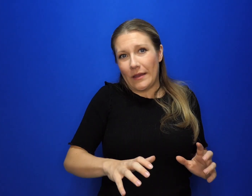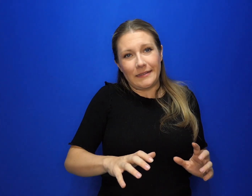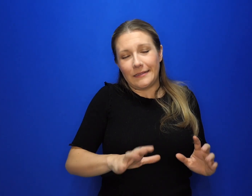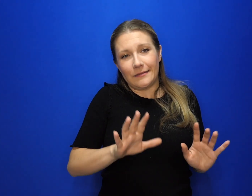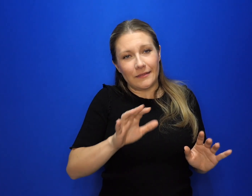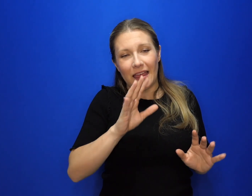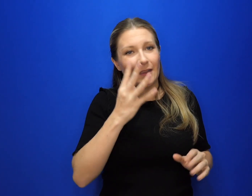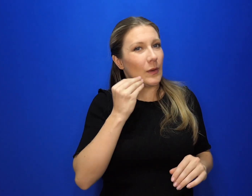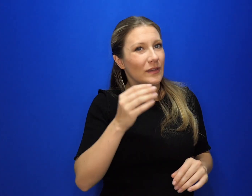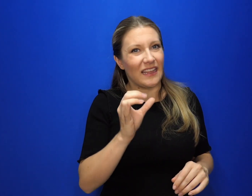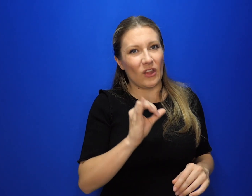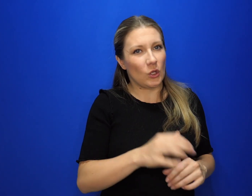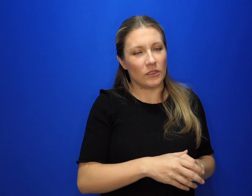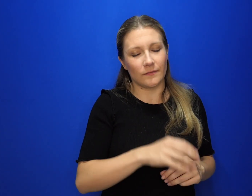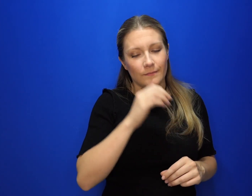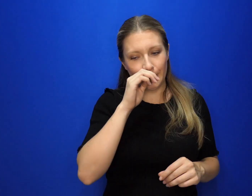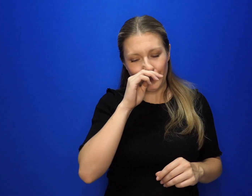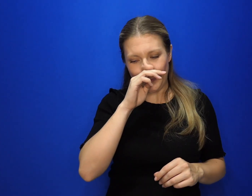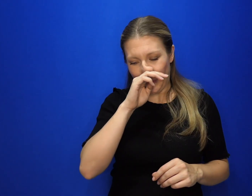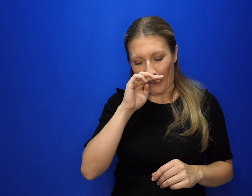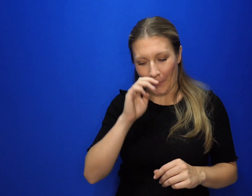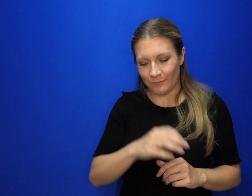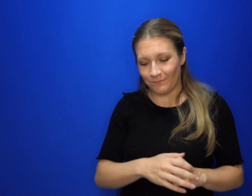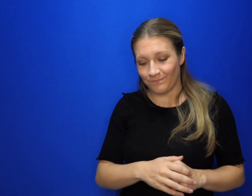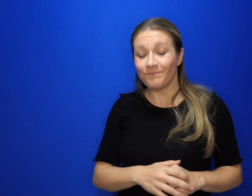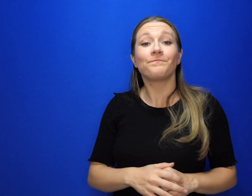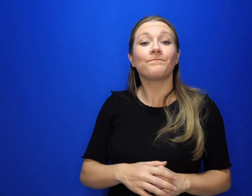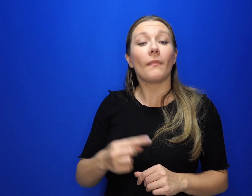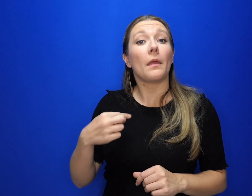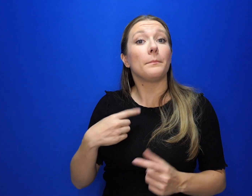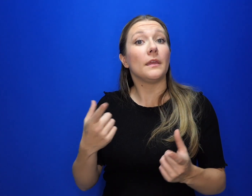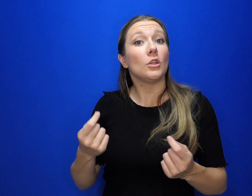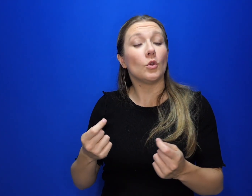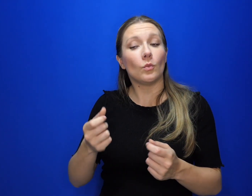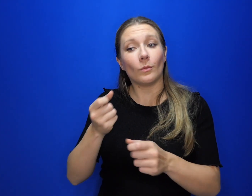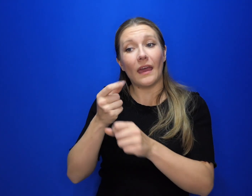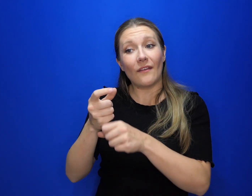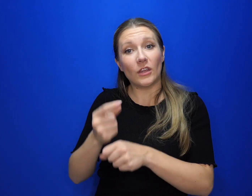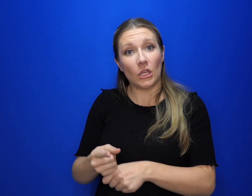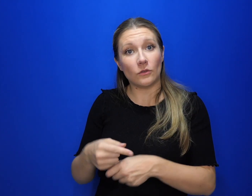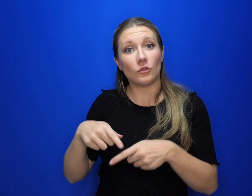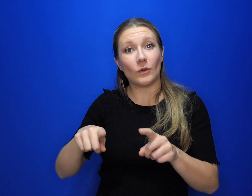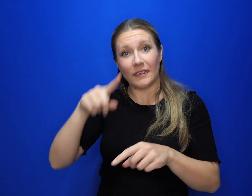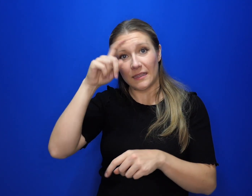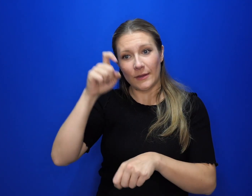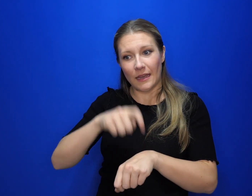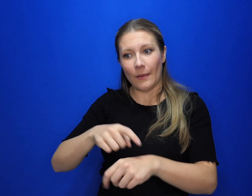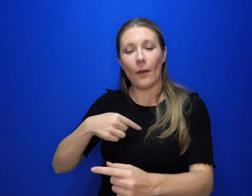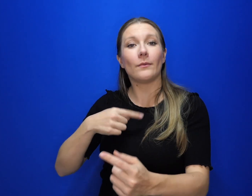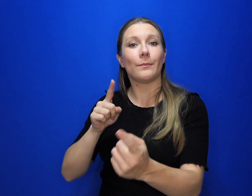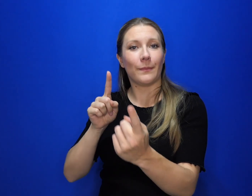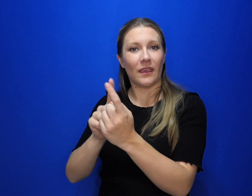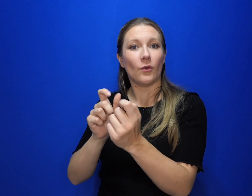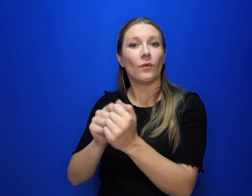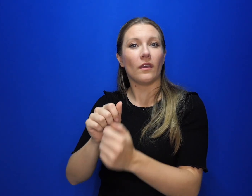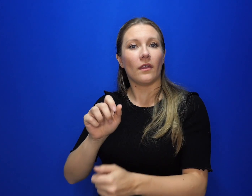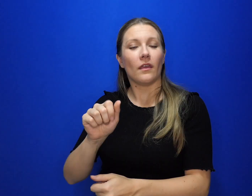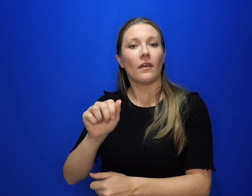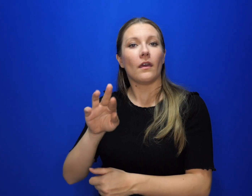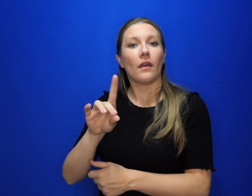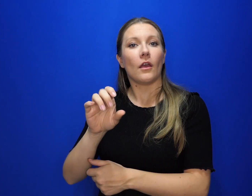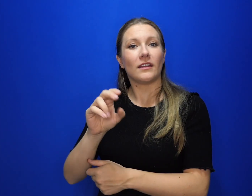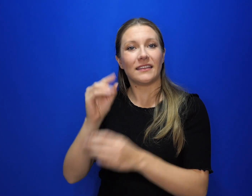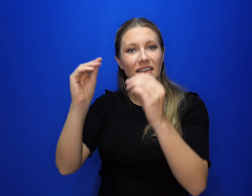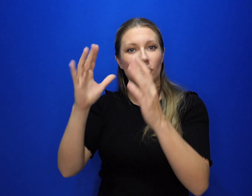walk into either. Right. Well, what I would do is every year in the summertime, I'd go and meet with Arden's teacher, and I would